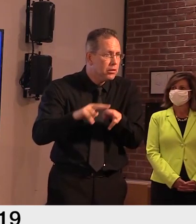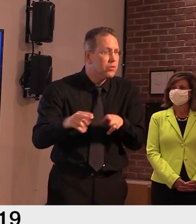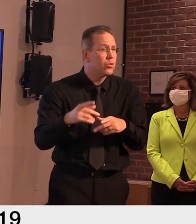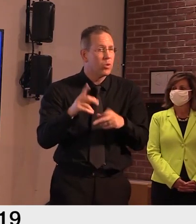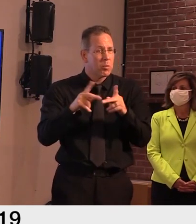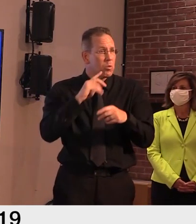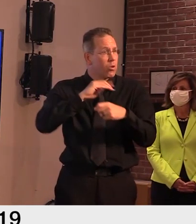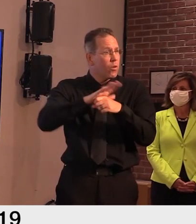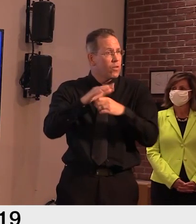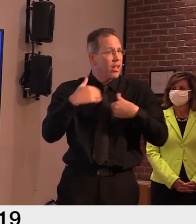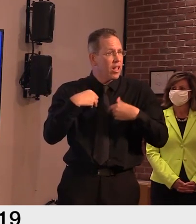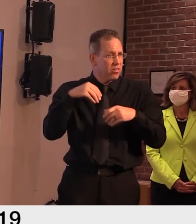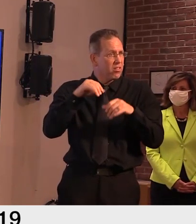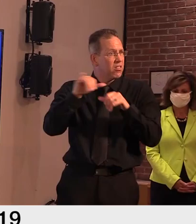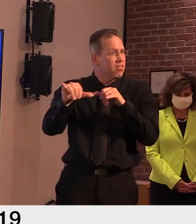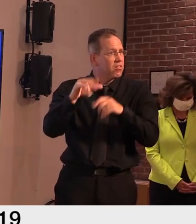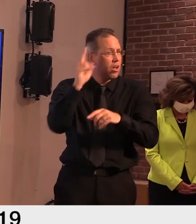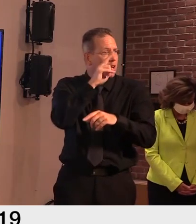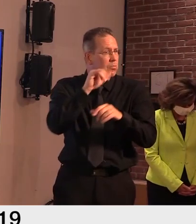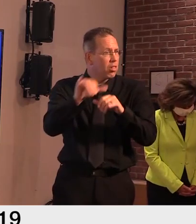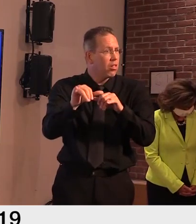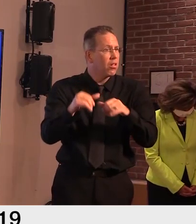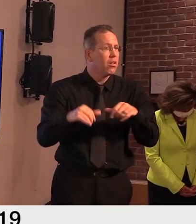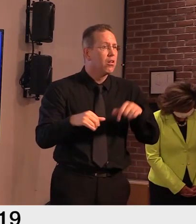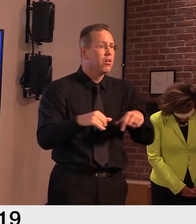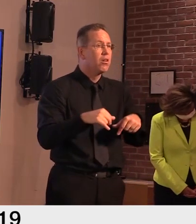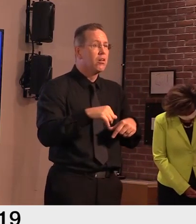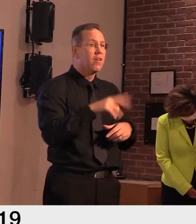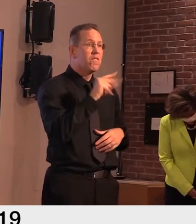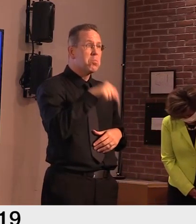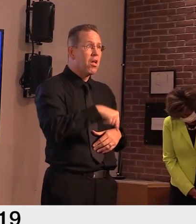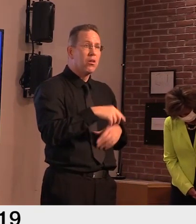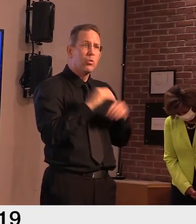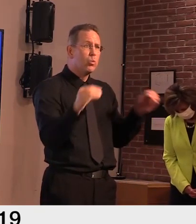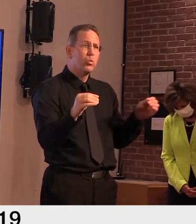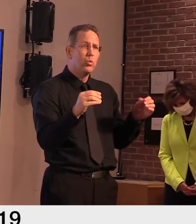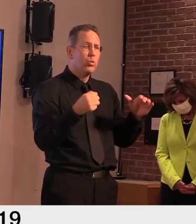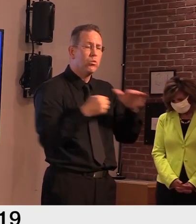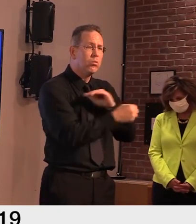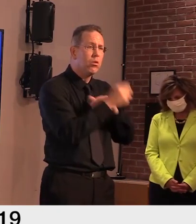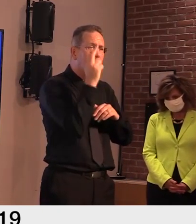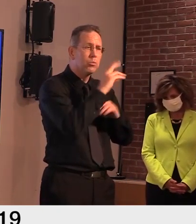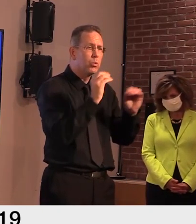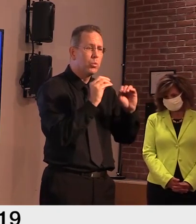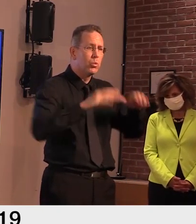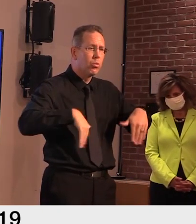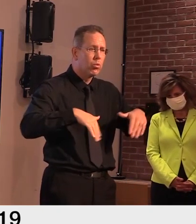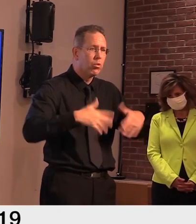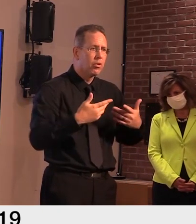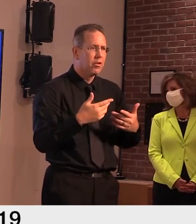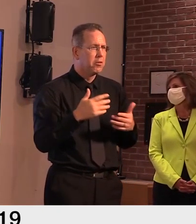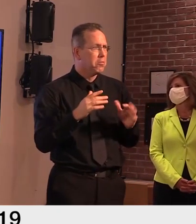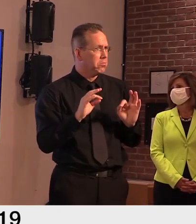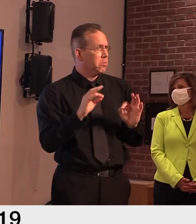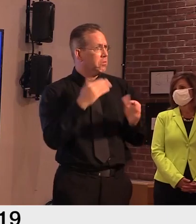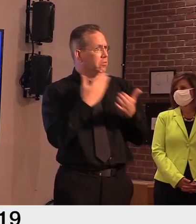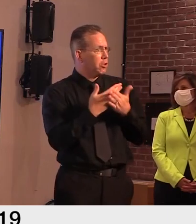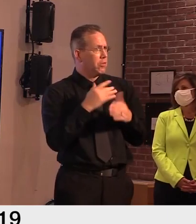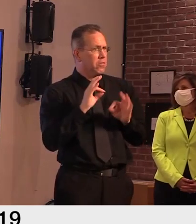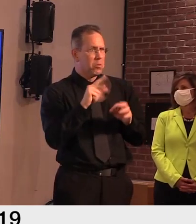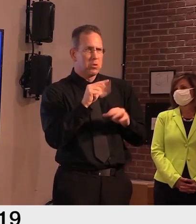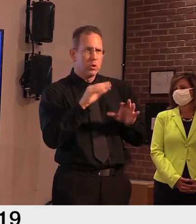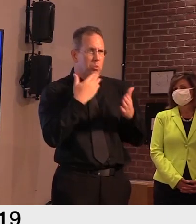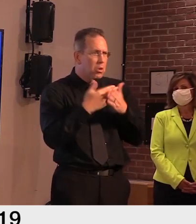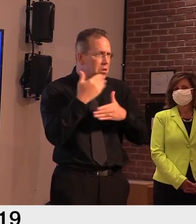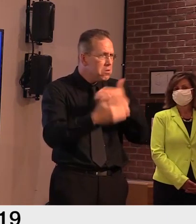we see that they have had over 80% of their ICU beds in use above the threshold that we have established for ourselves. They also have